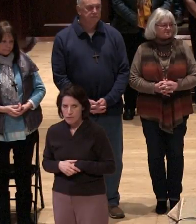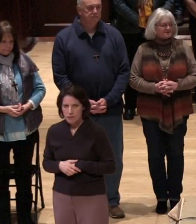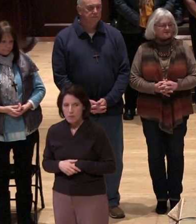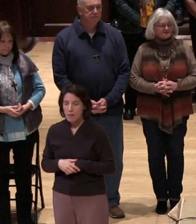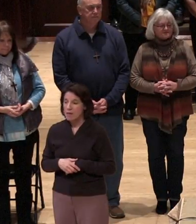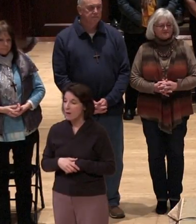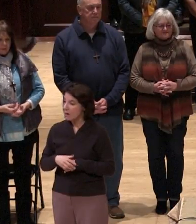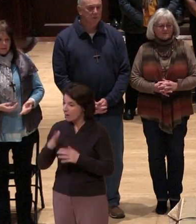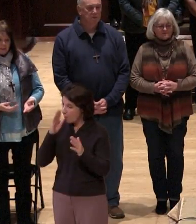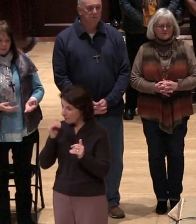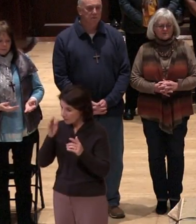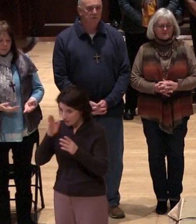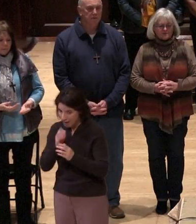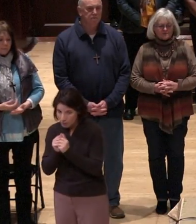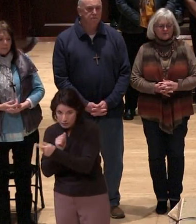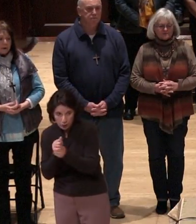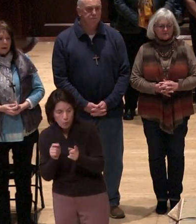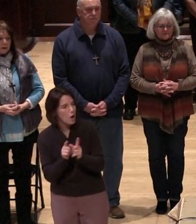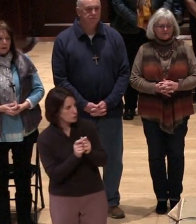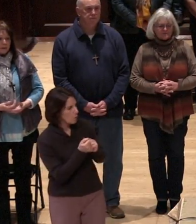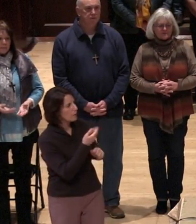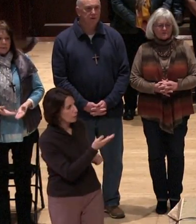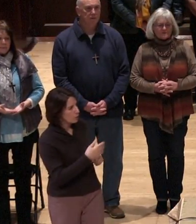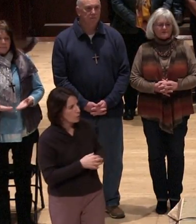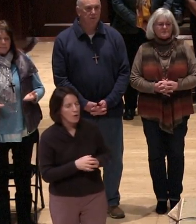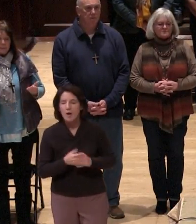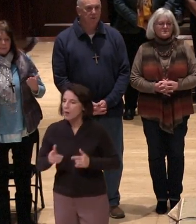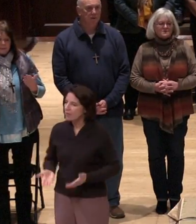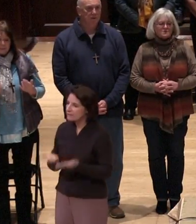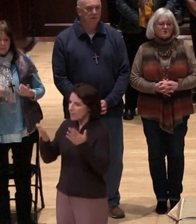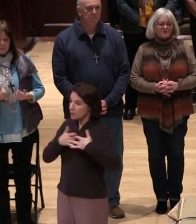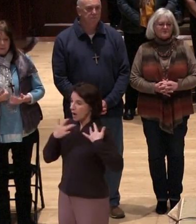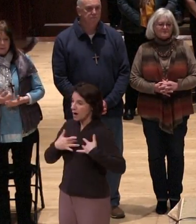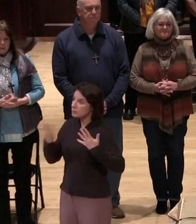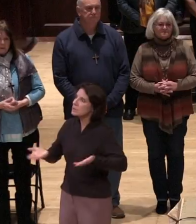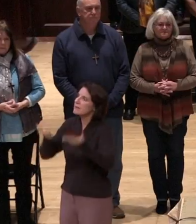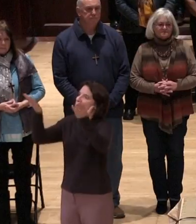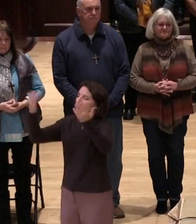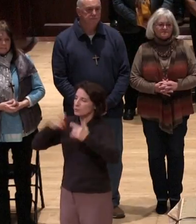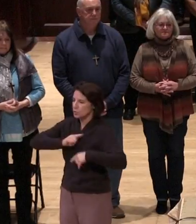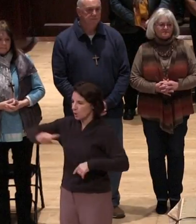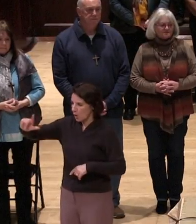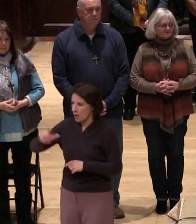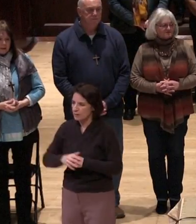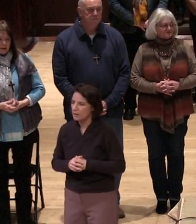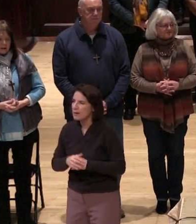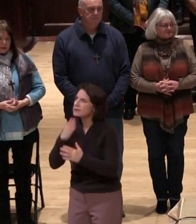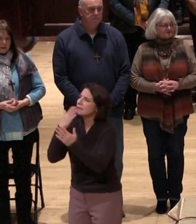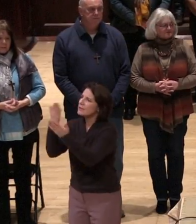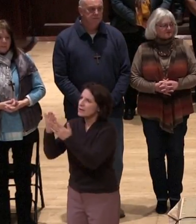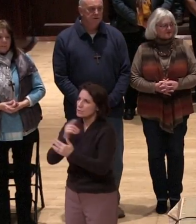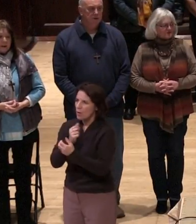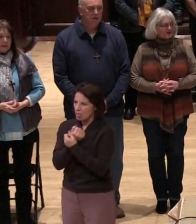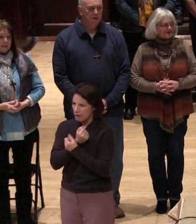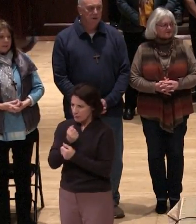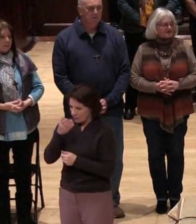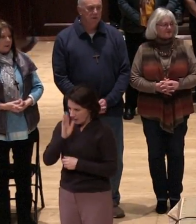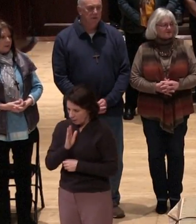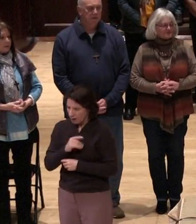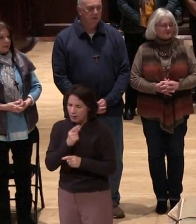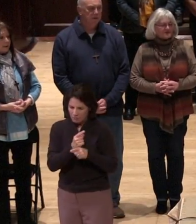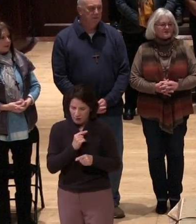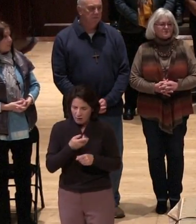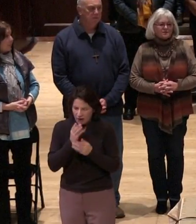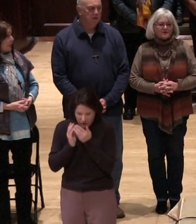forever. May God be with you. And also with you. Lift up your hearts. Lift them up to the Lord. Let's give thanks to our loving God. Let's